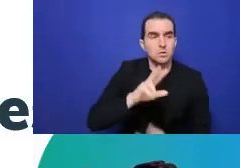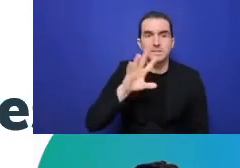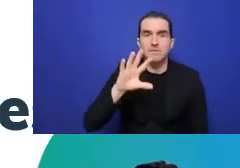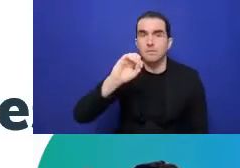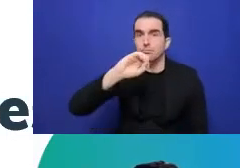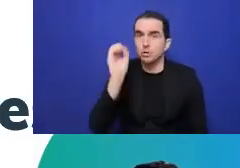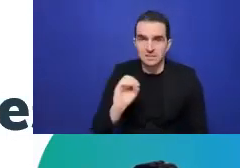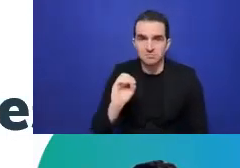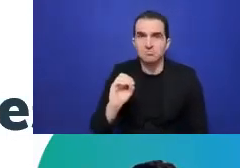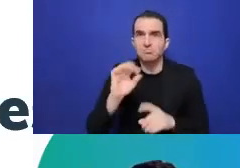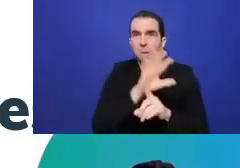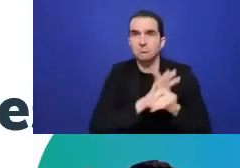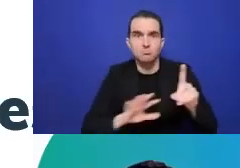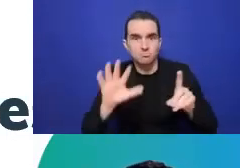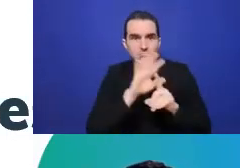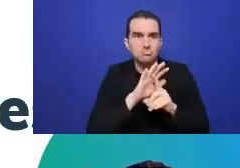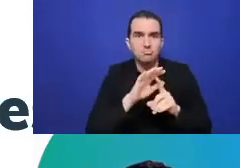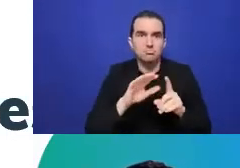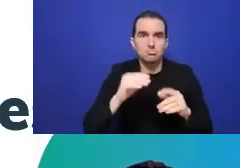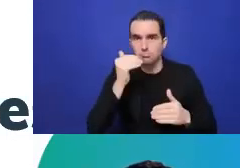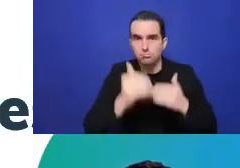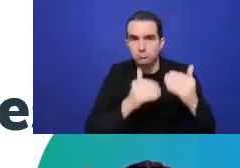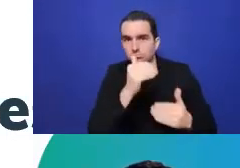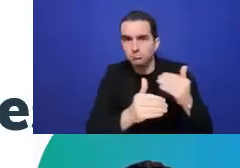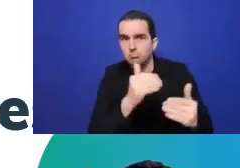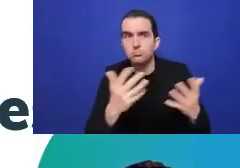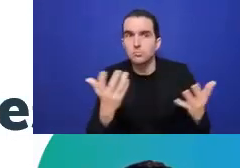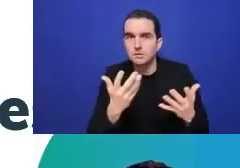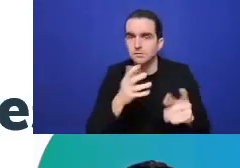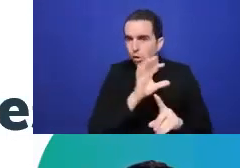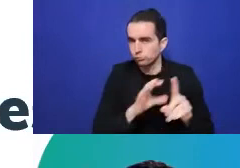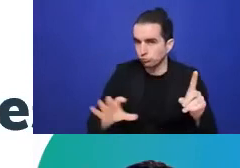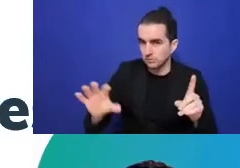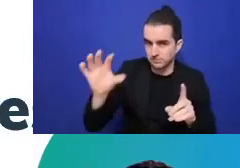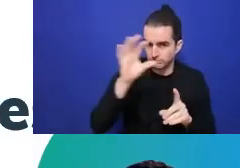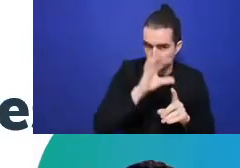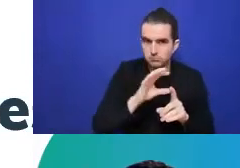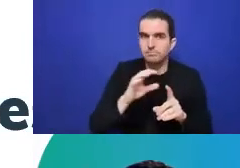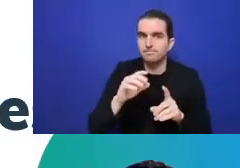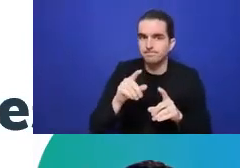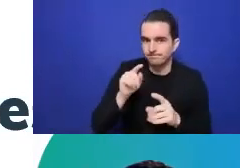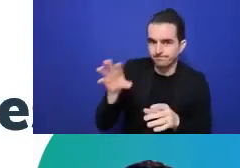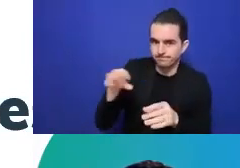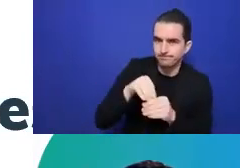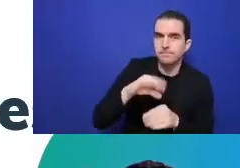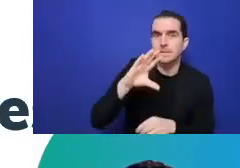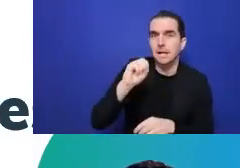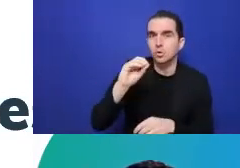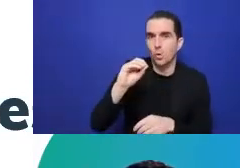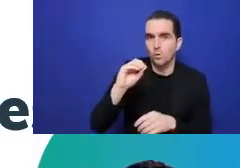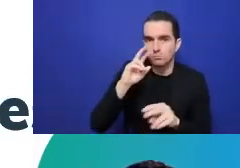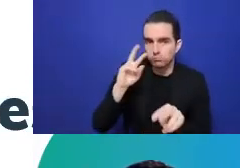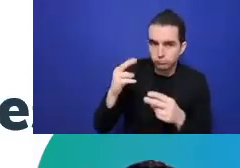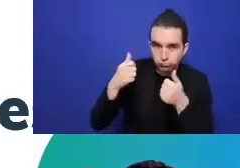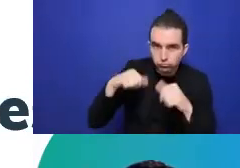include the CSO's review on UHC. So this is also, I think, the homework for the civil